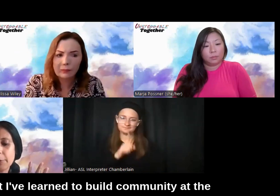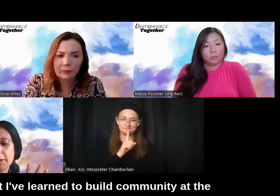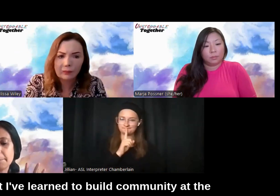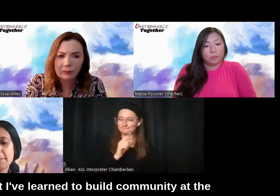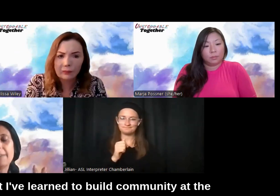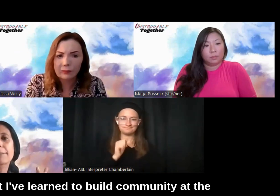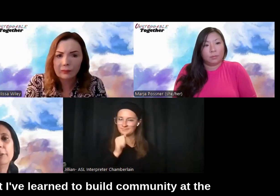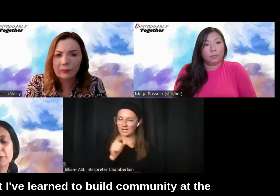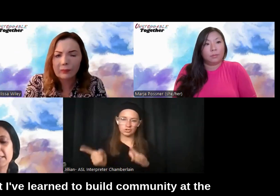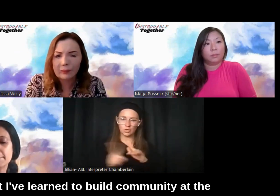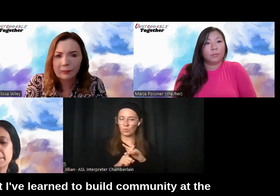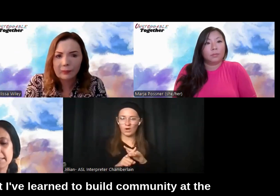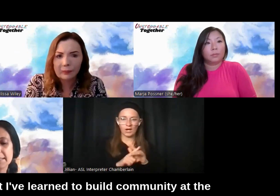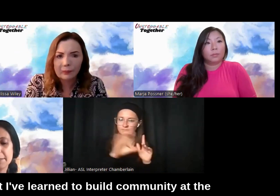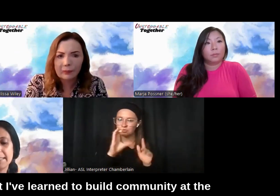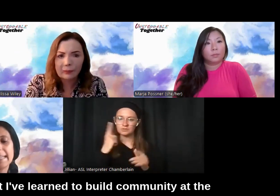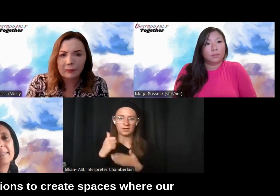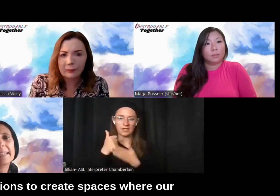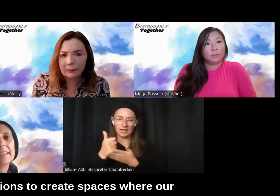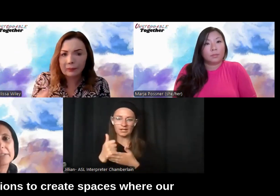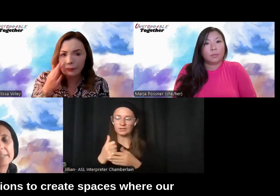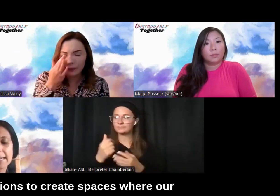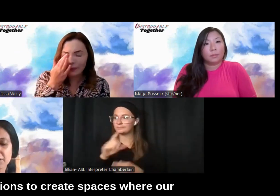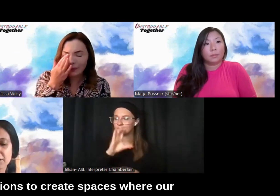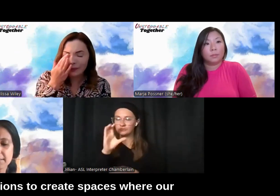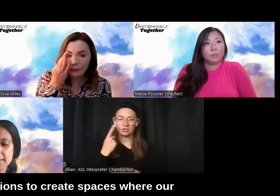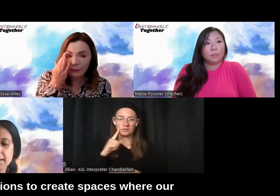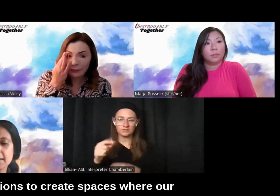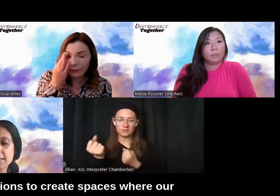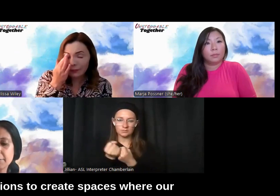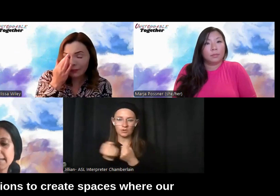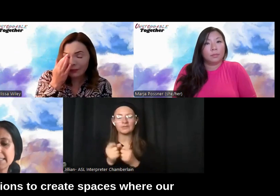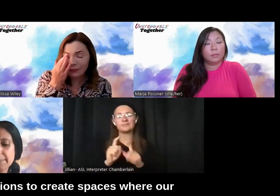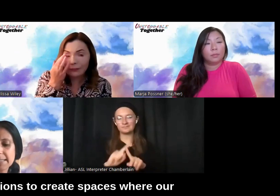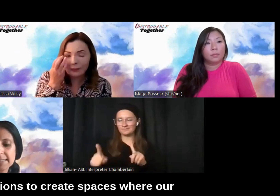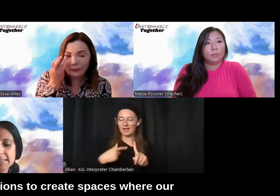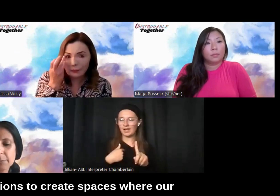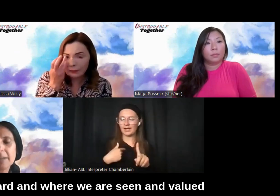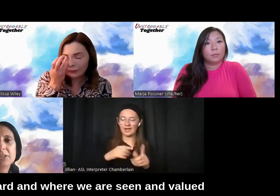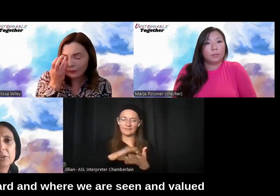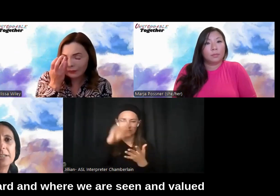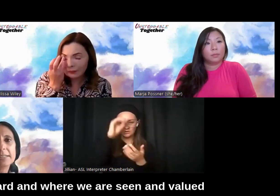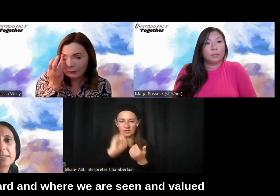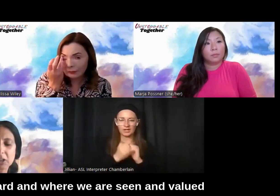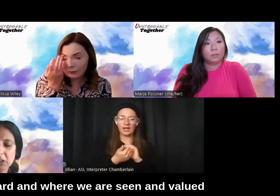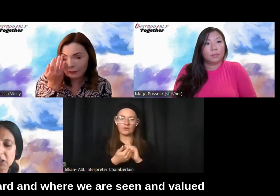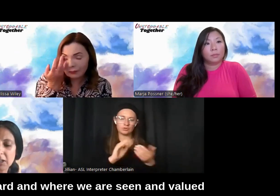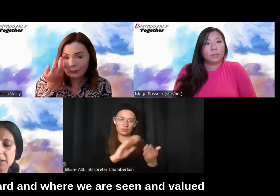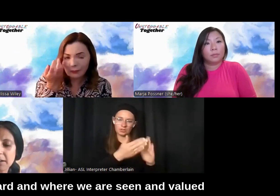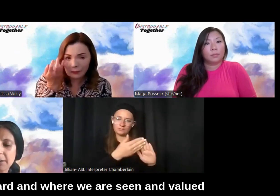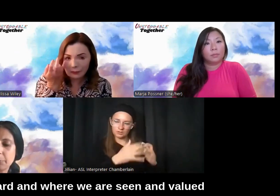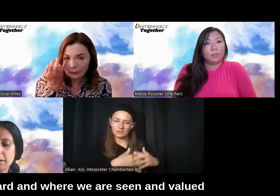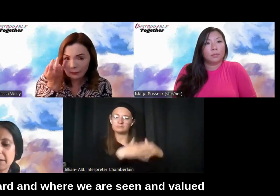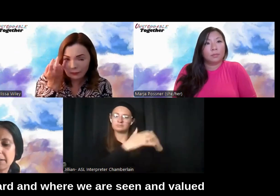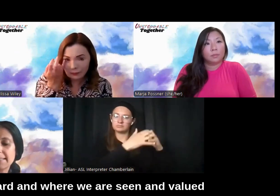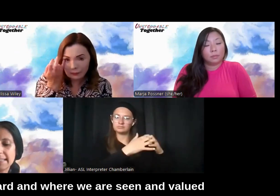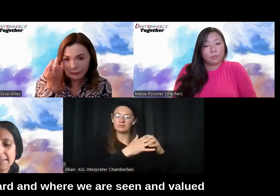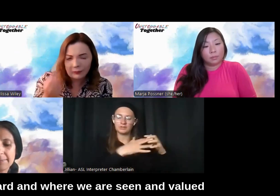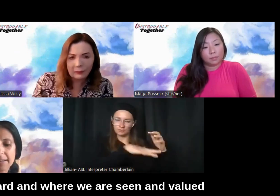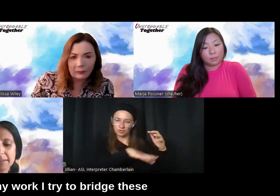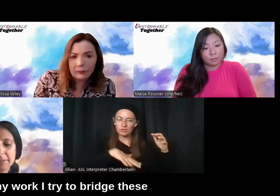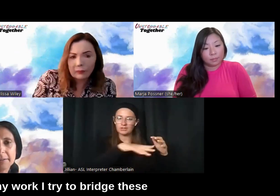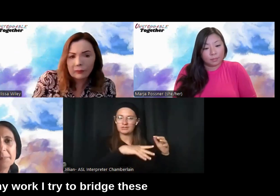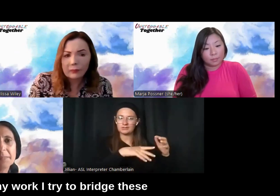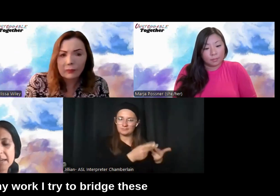and support. But I've learned to build community at the intersections, to create spaces where our stories are heard and where we are seen